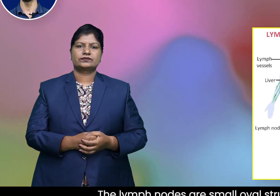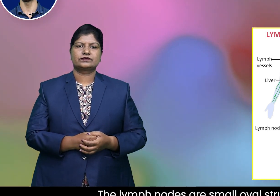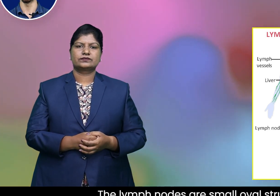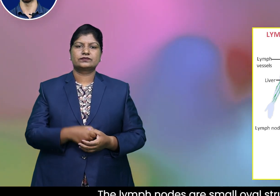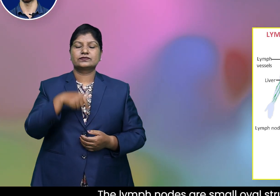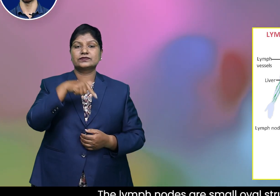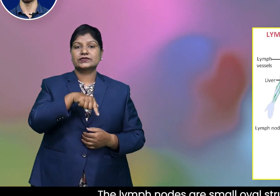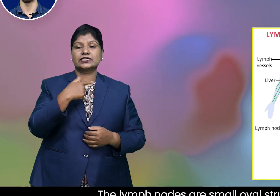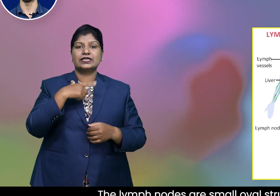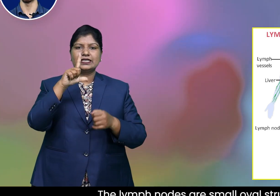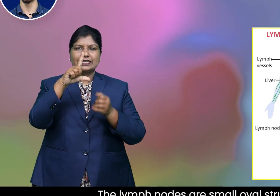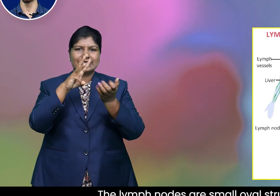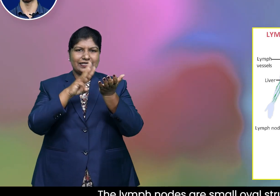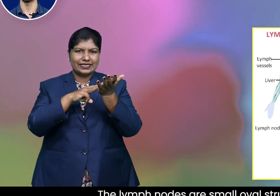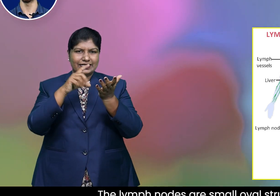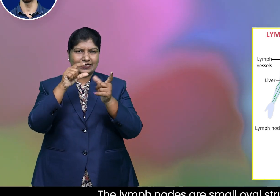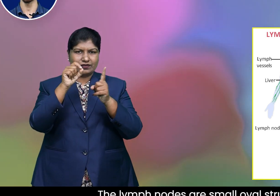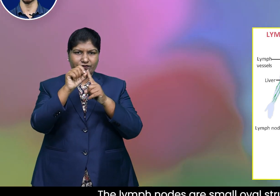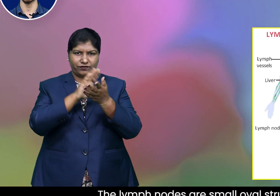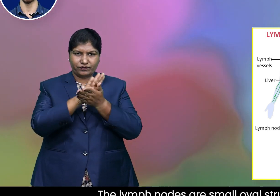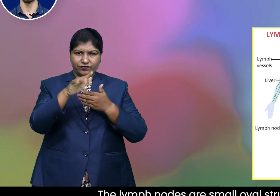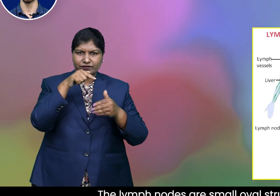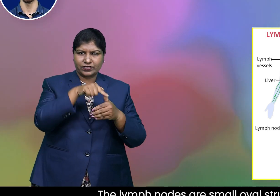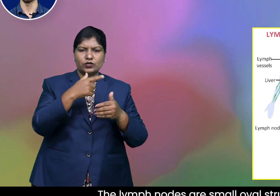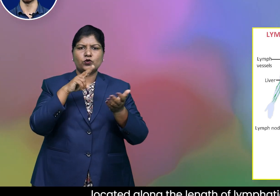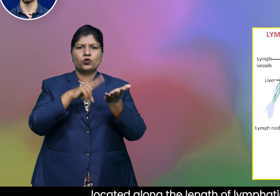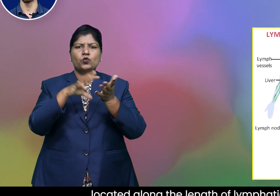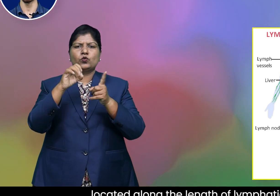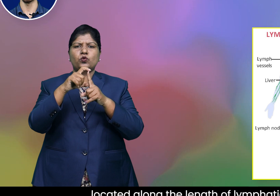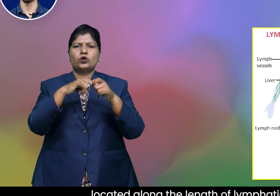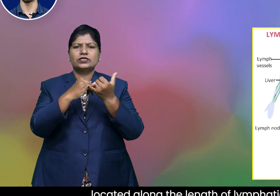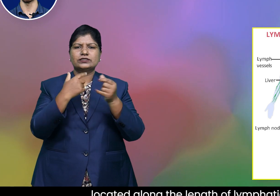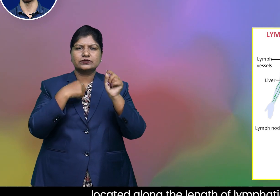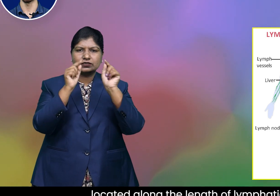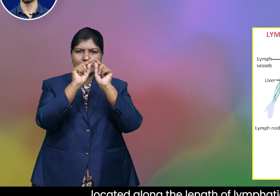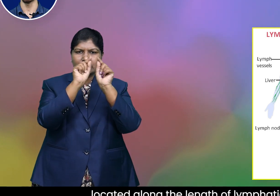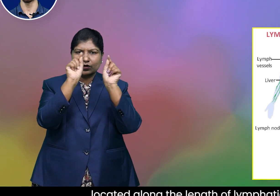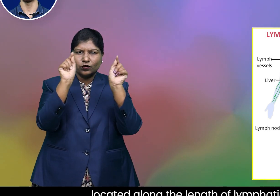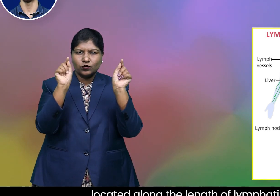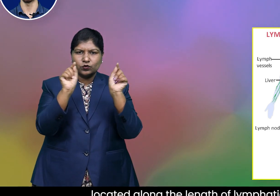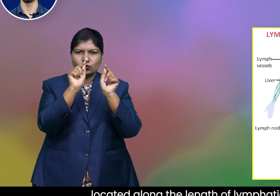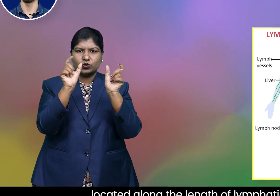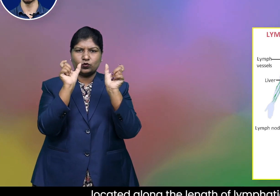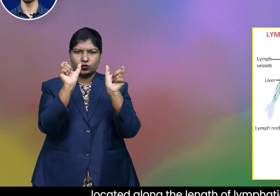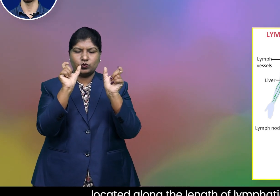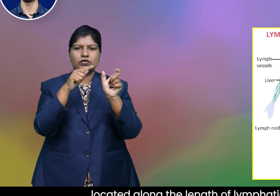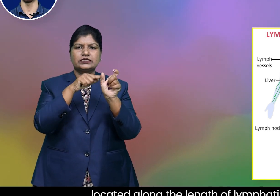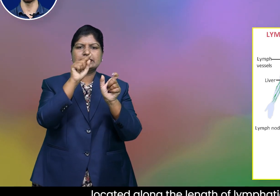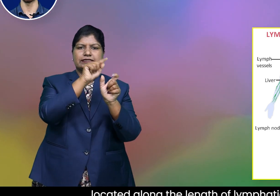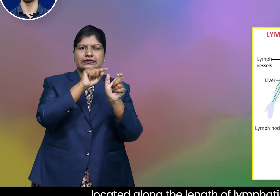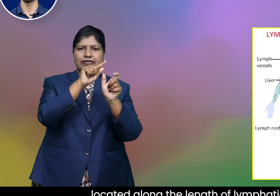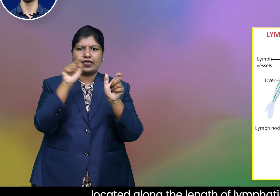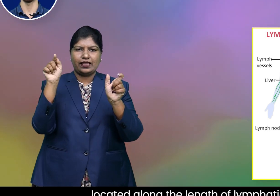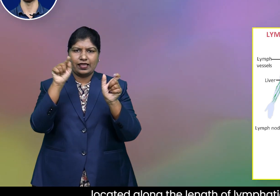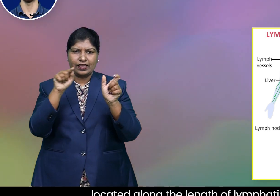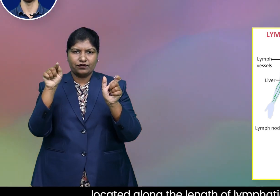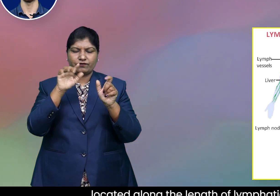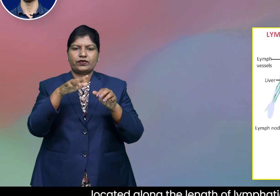The lymph nodes are small oval structures located along the length of lymphatic